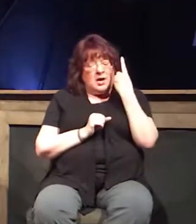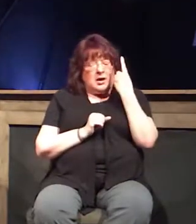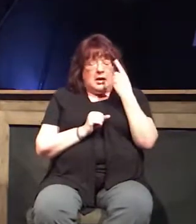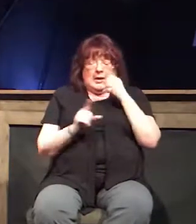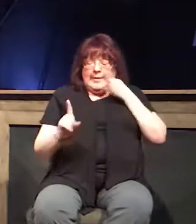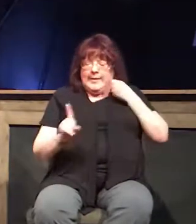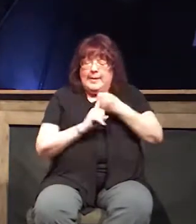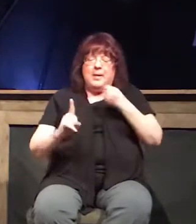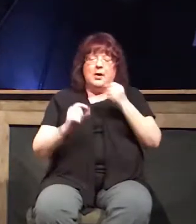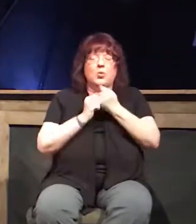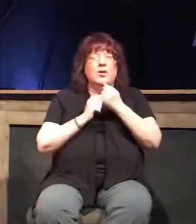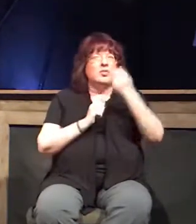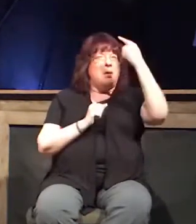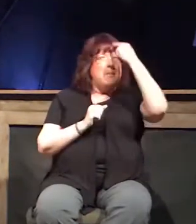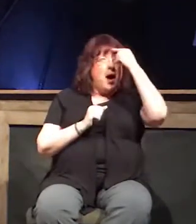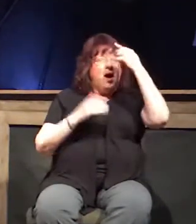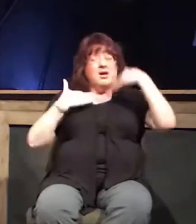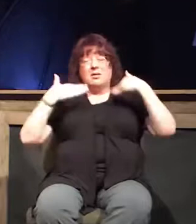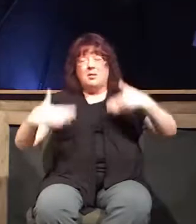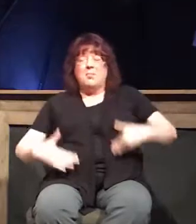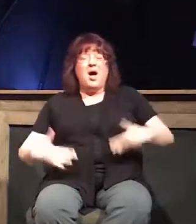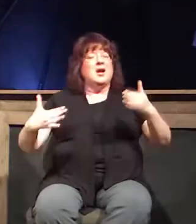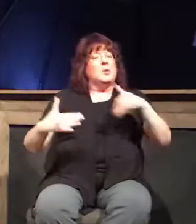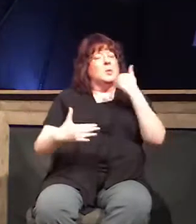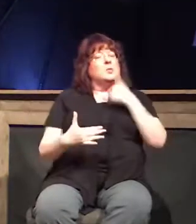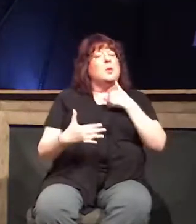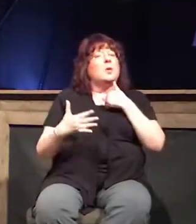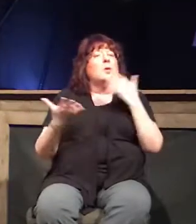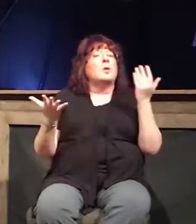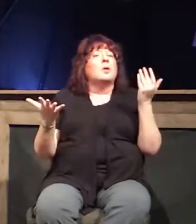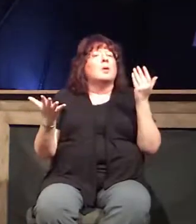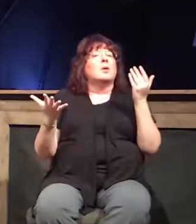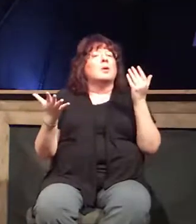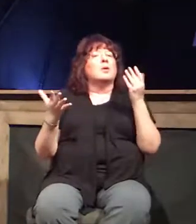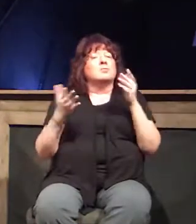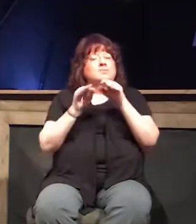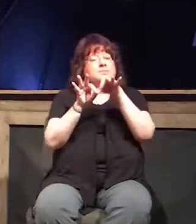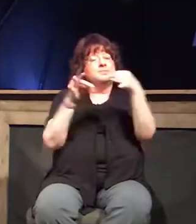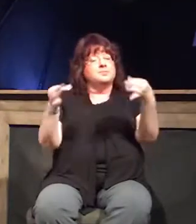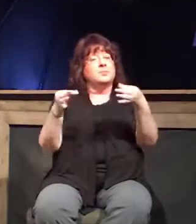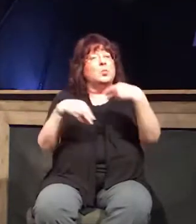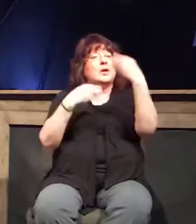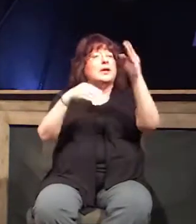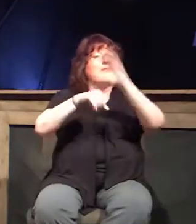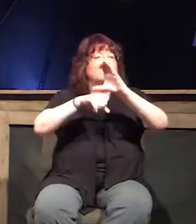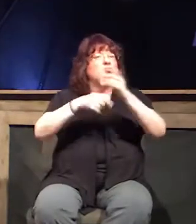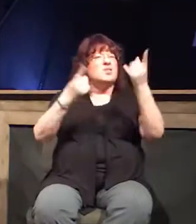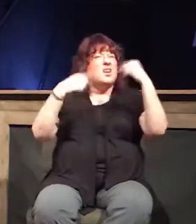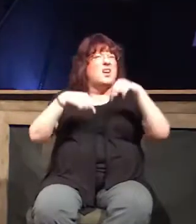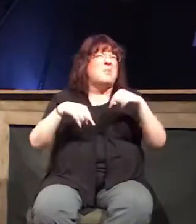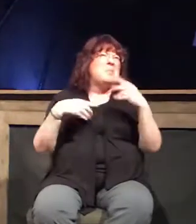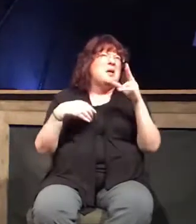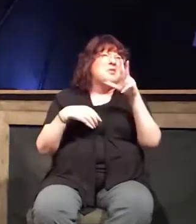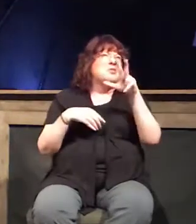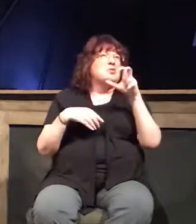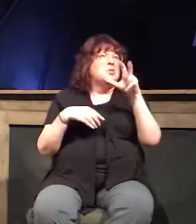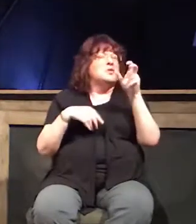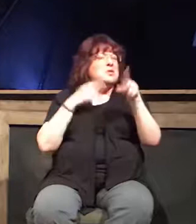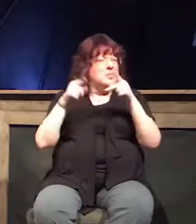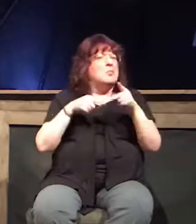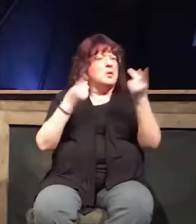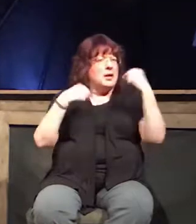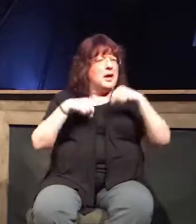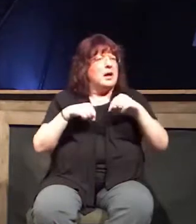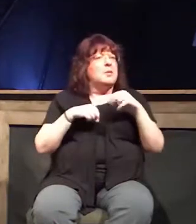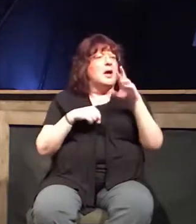this impact it has on the mind, on the body, and on the soul. And so this trifold is what we give churches that come. I think we had almost 300 people this